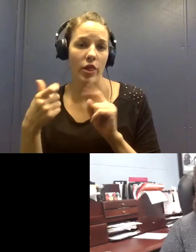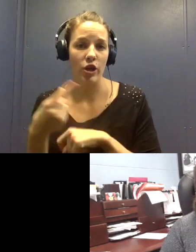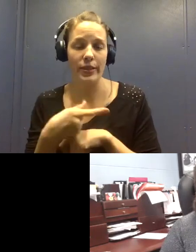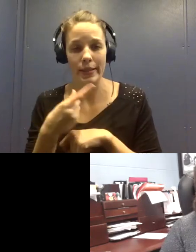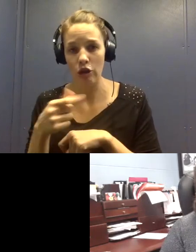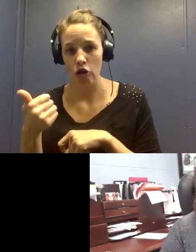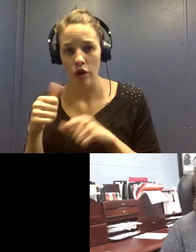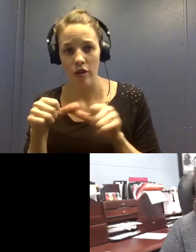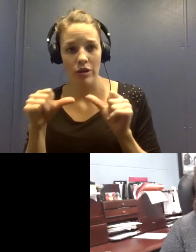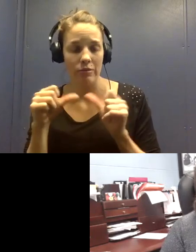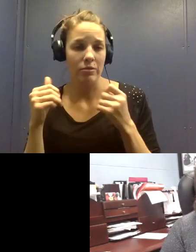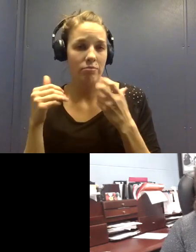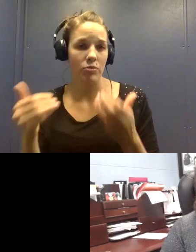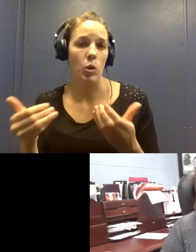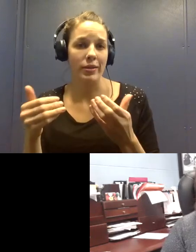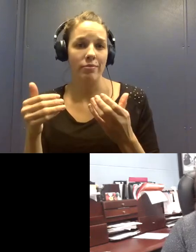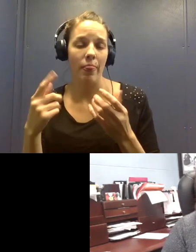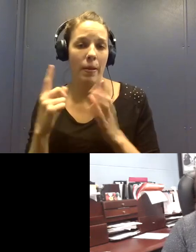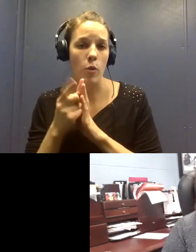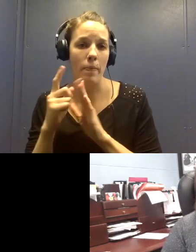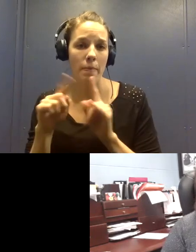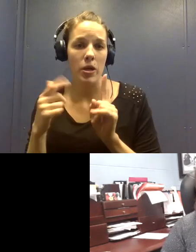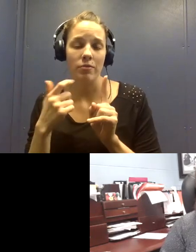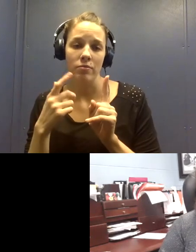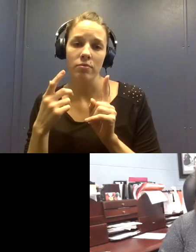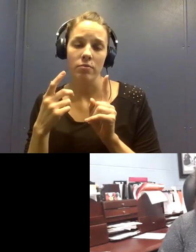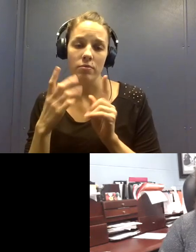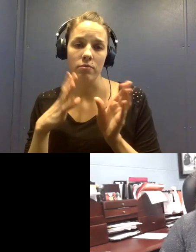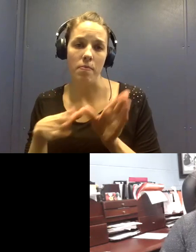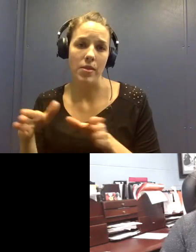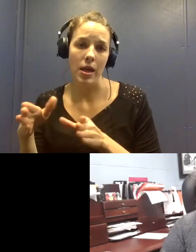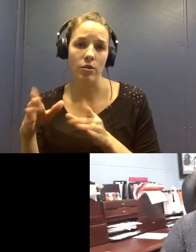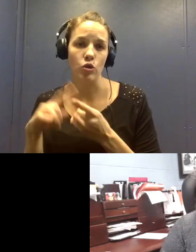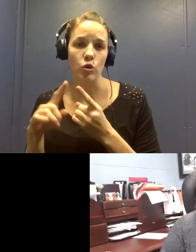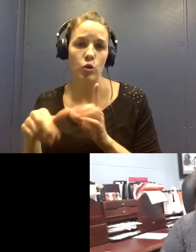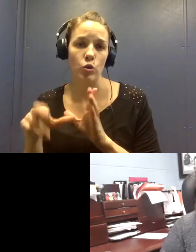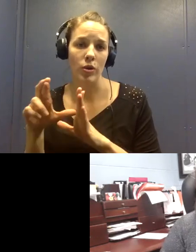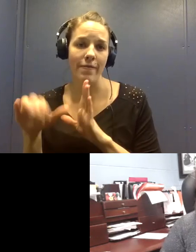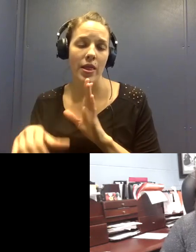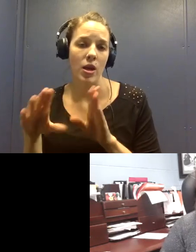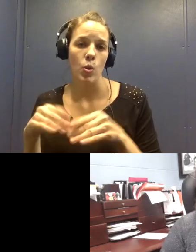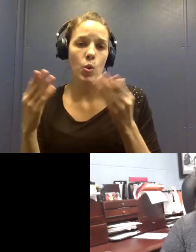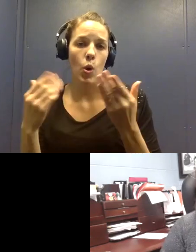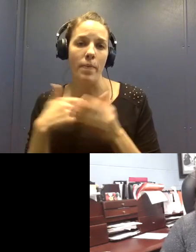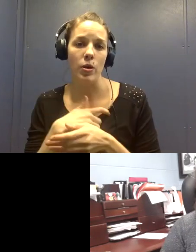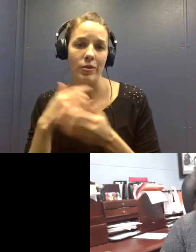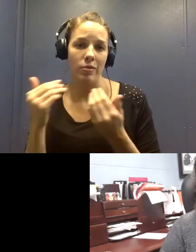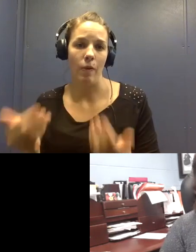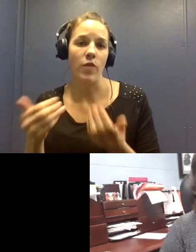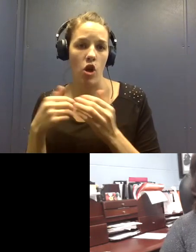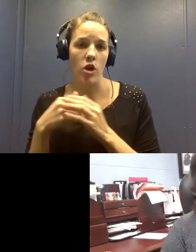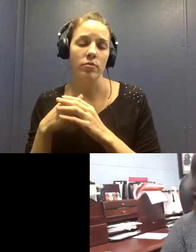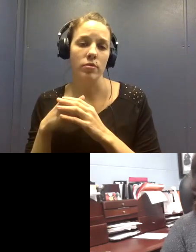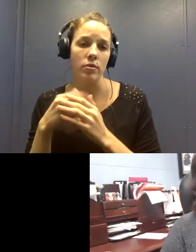other sites going at the moment, but there are certainly plans to review that and open as we move along and